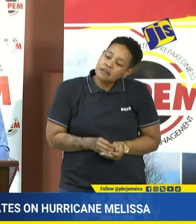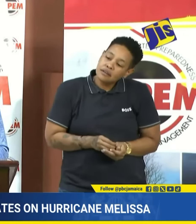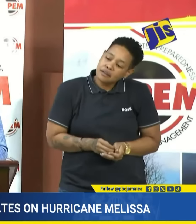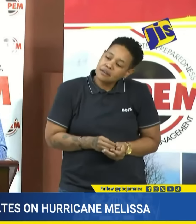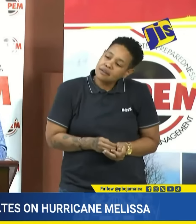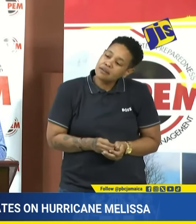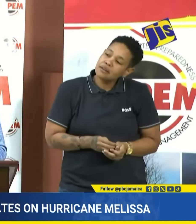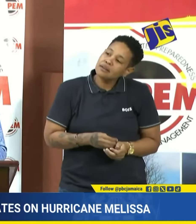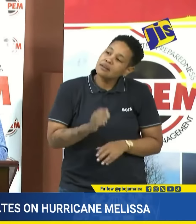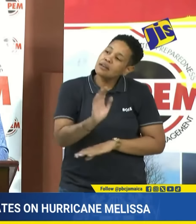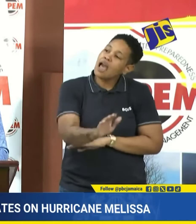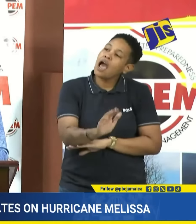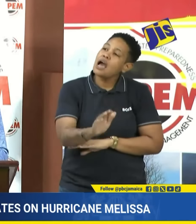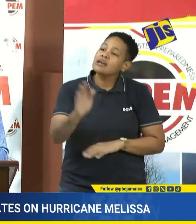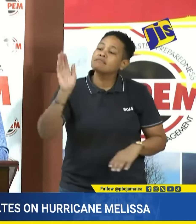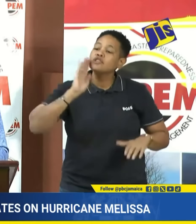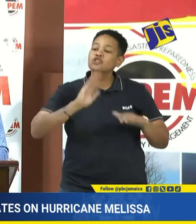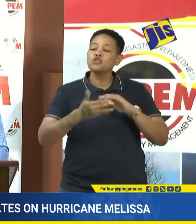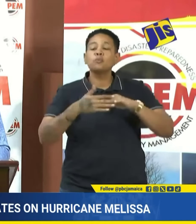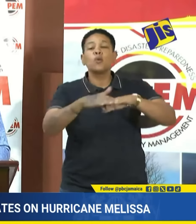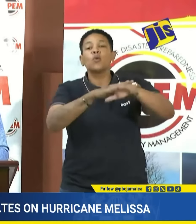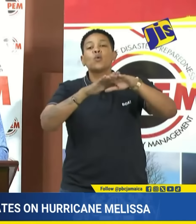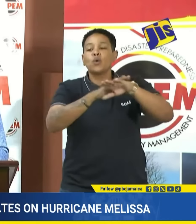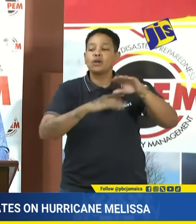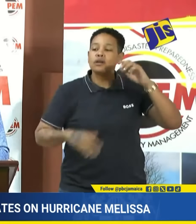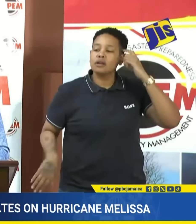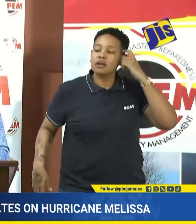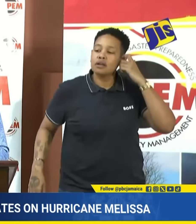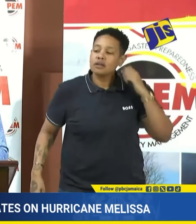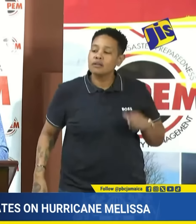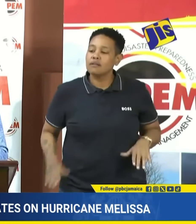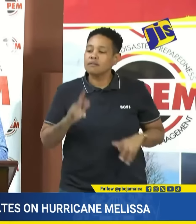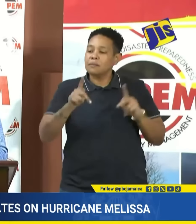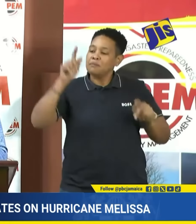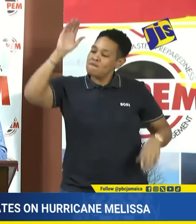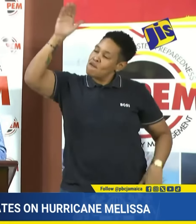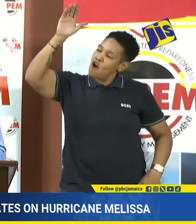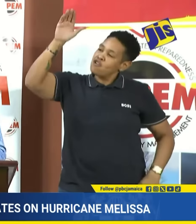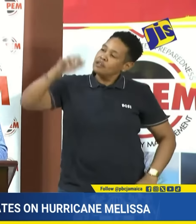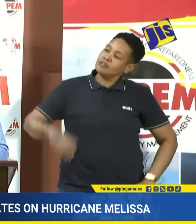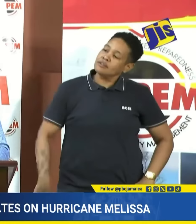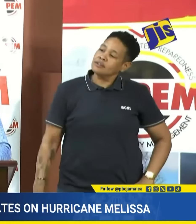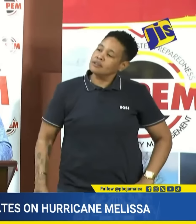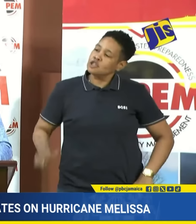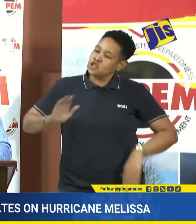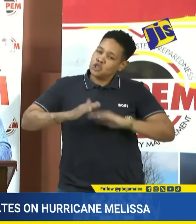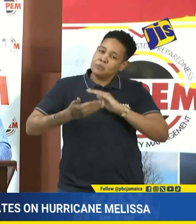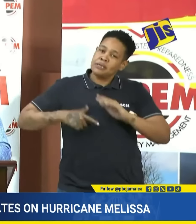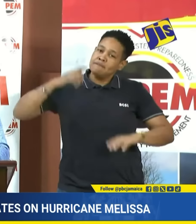to all of Jamaica, diaspora, and of course,